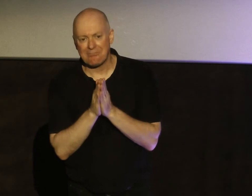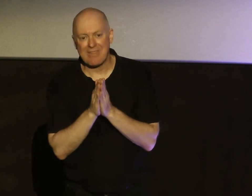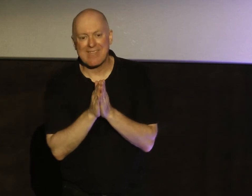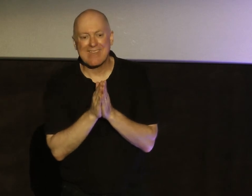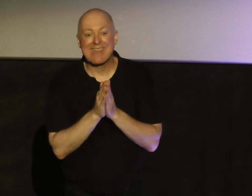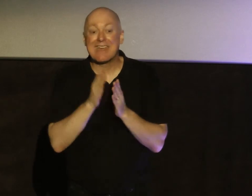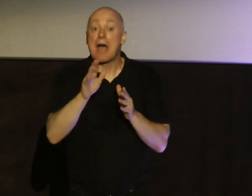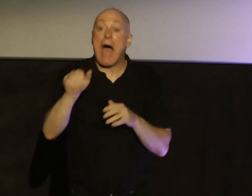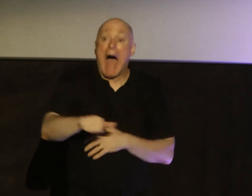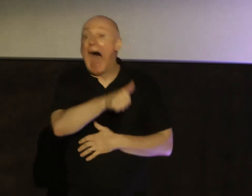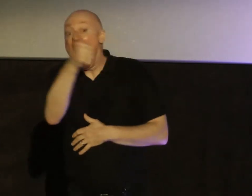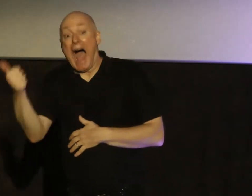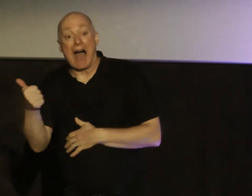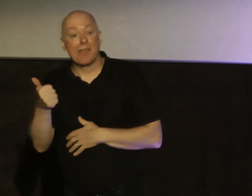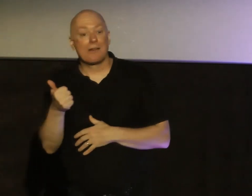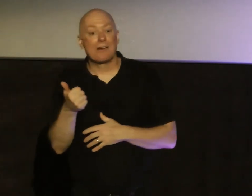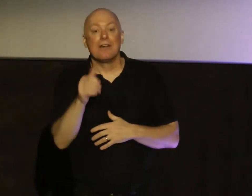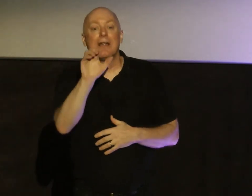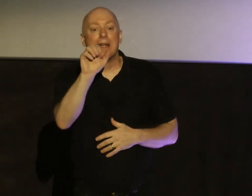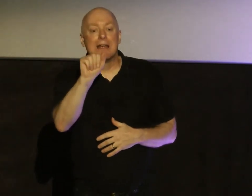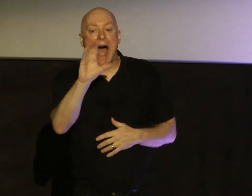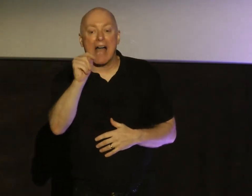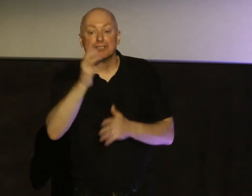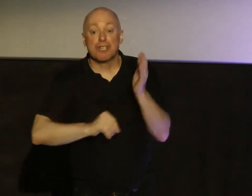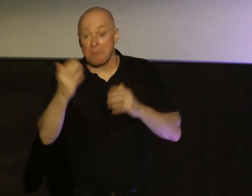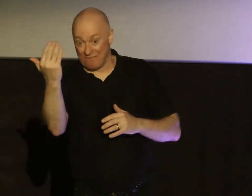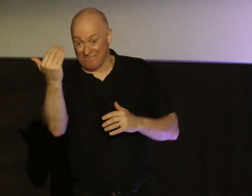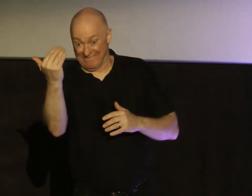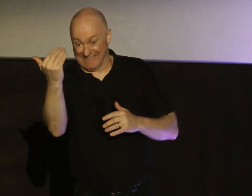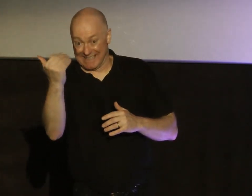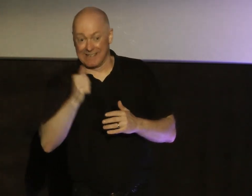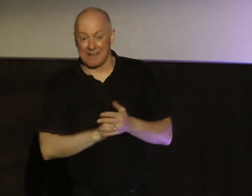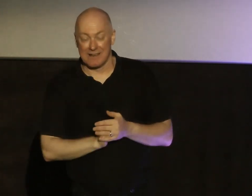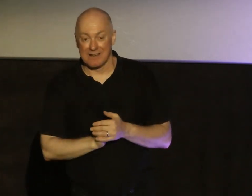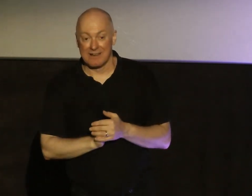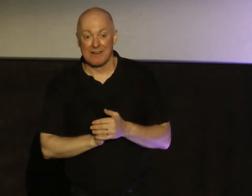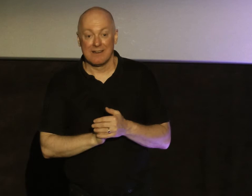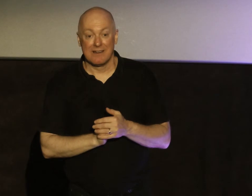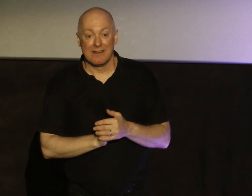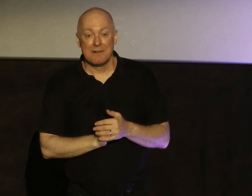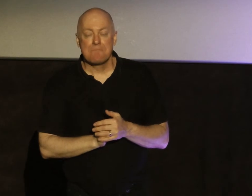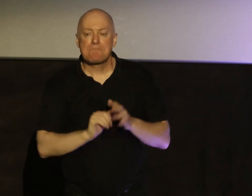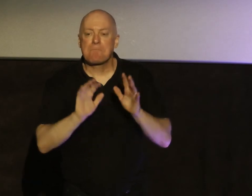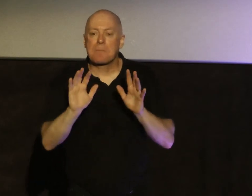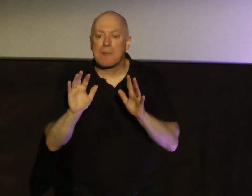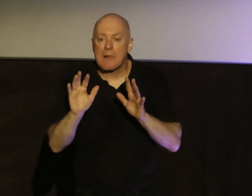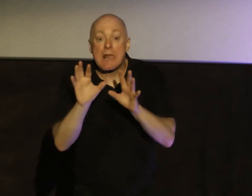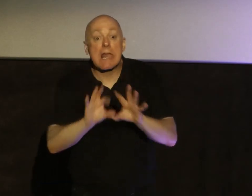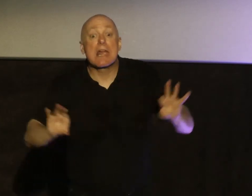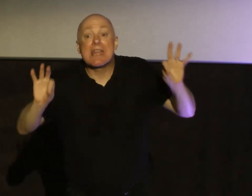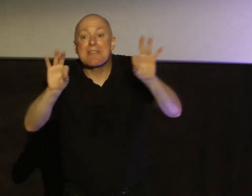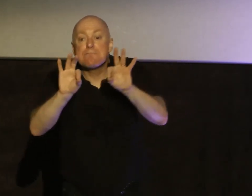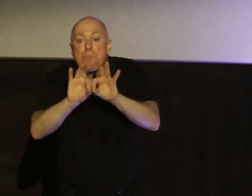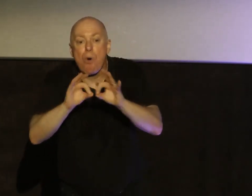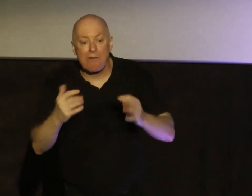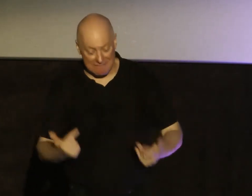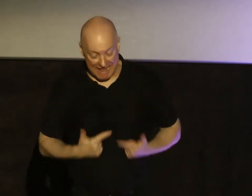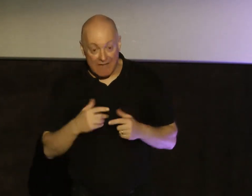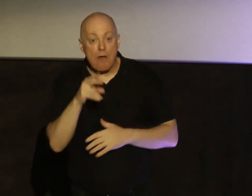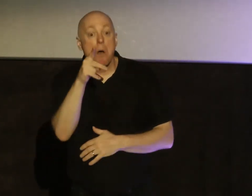portion of Scripture on the screen for you. Acts chapter 15, 36 to 39 records for us an important moment in the life of the Apostle Paul that deals